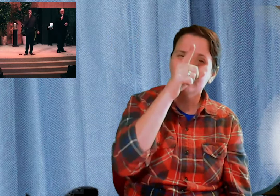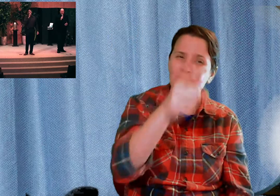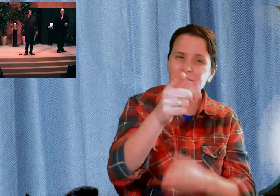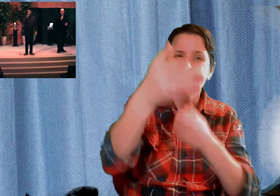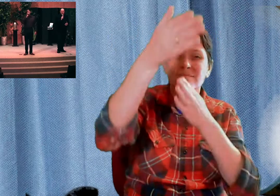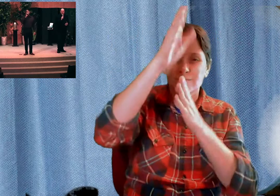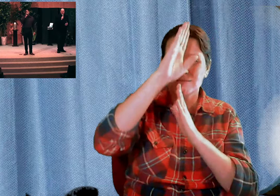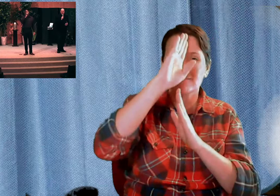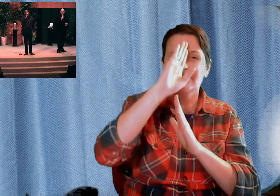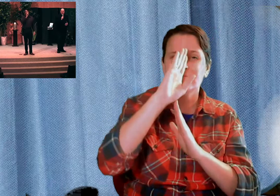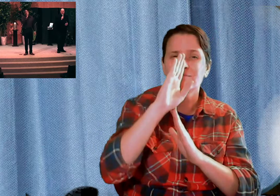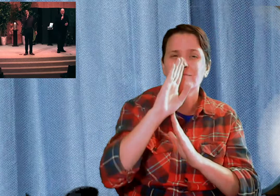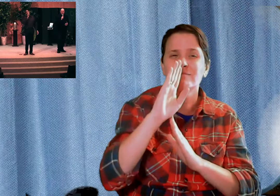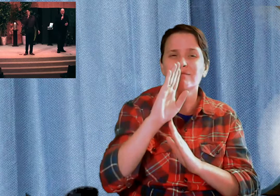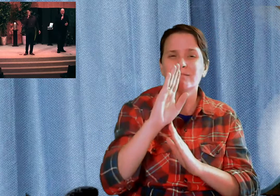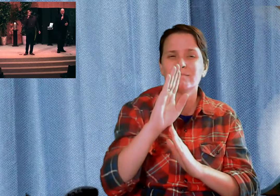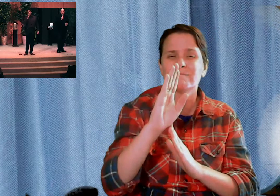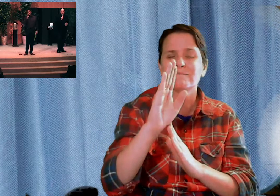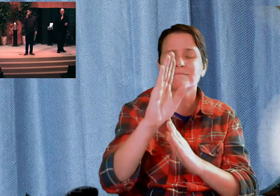am God.